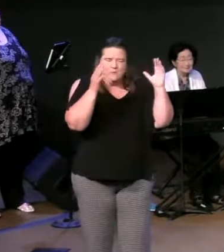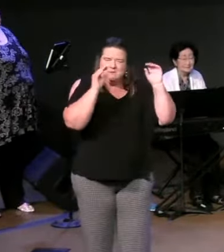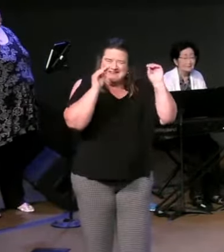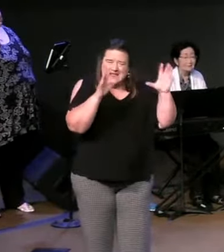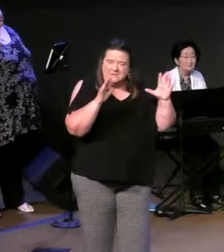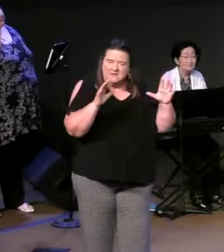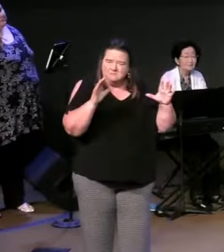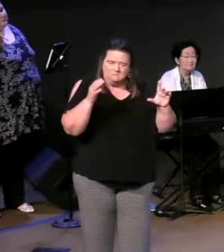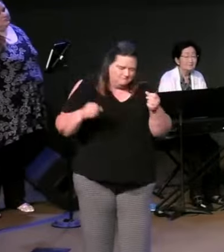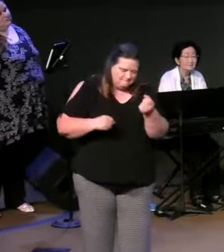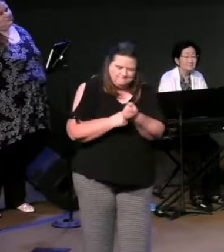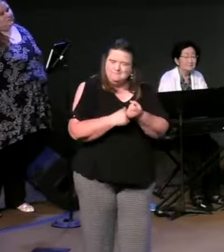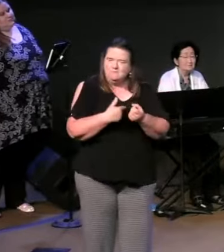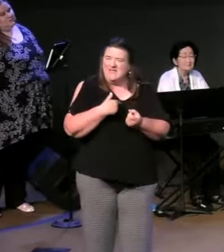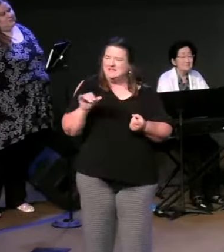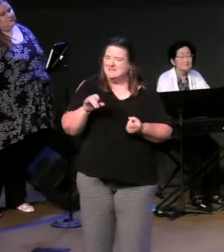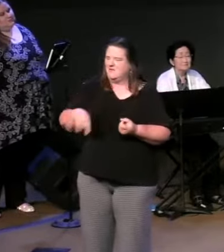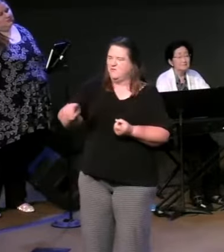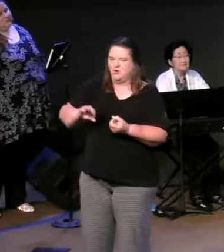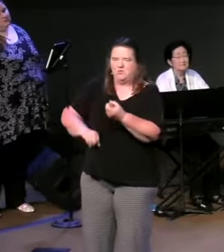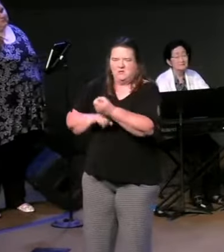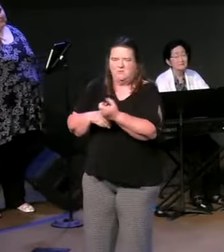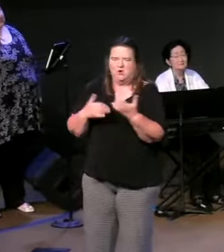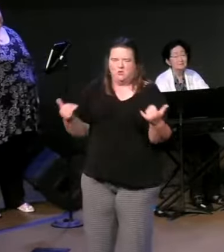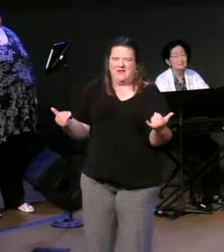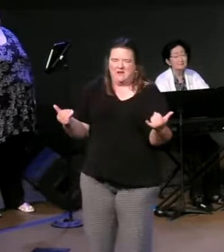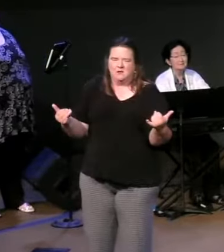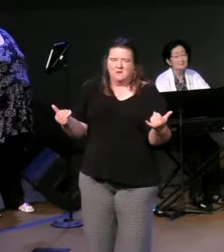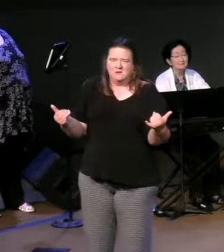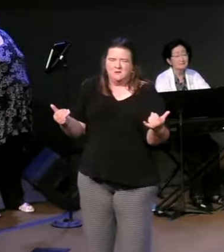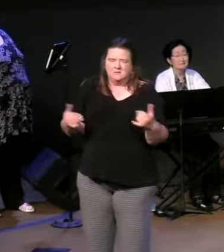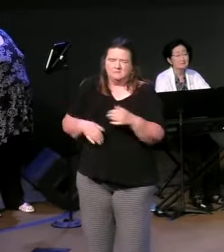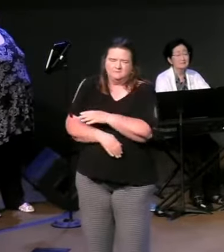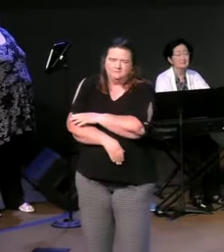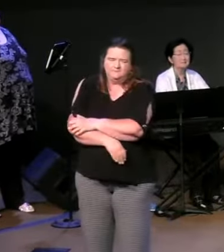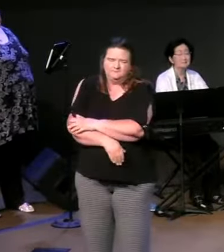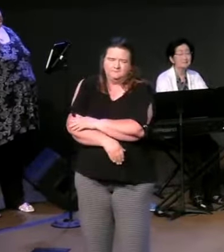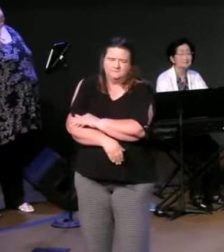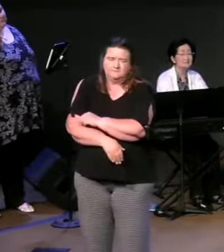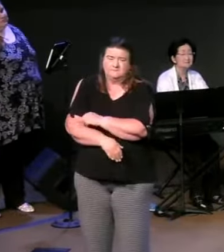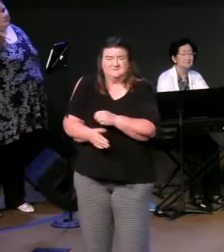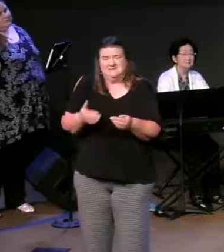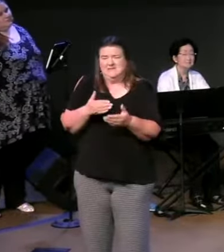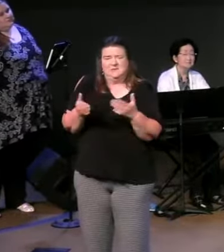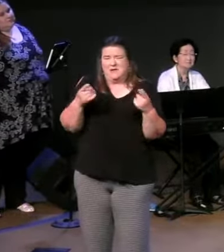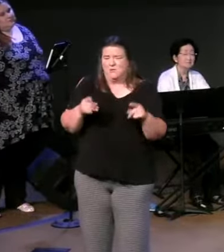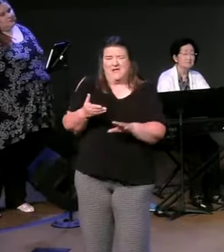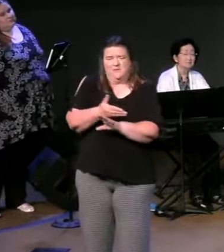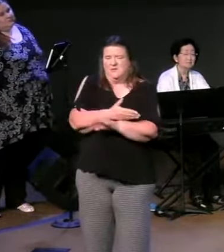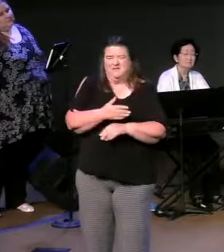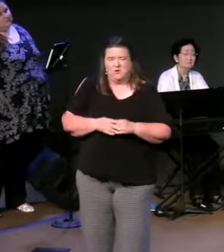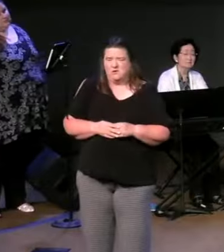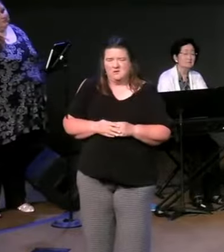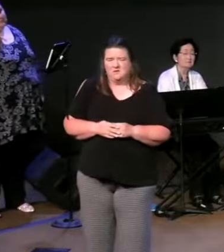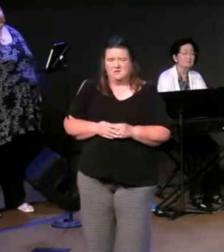And he's here for you right now. It doesn't matter what you've done. It doesn't